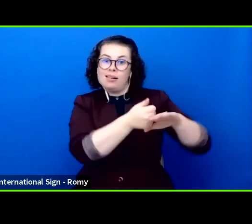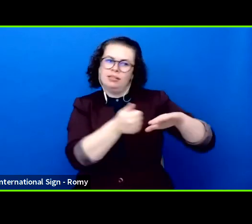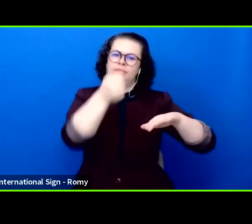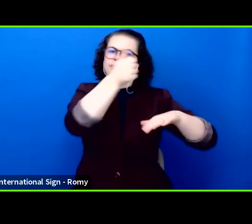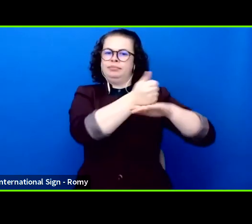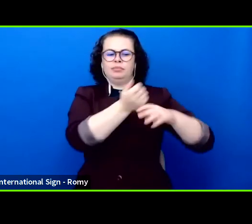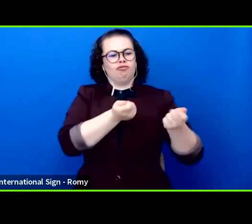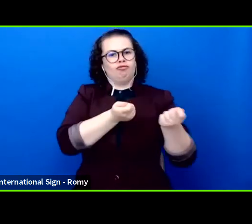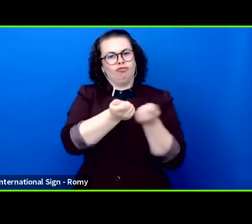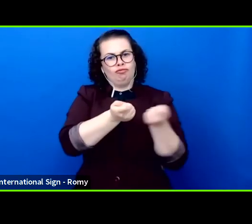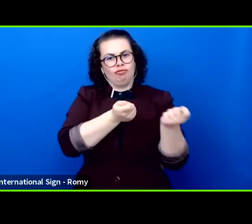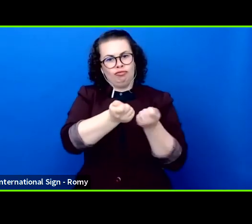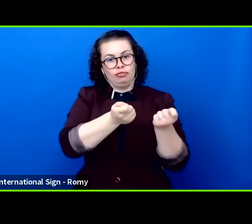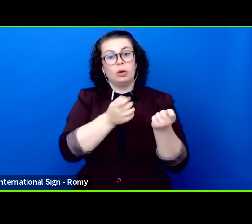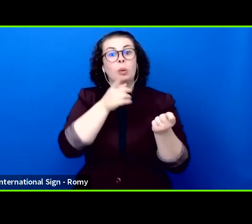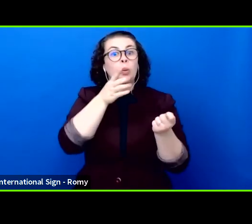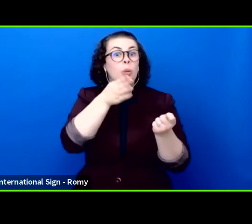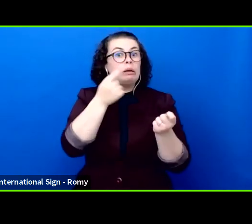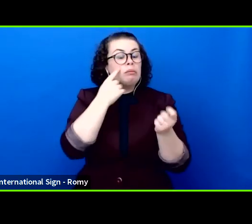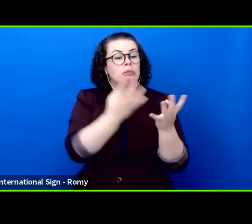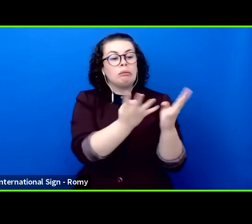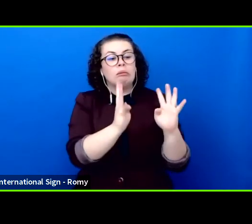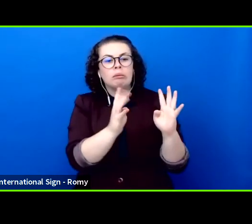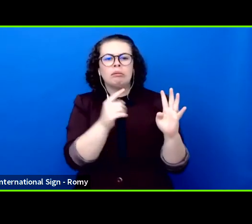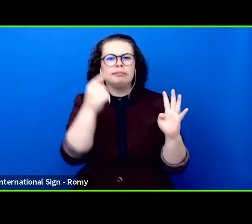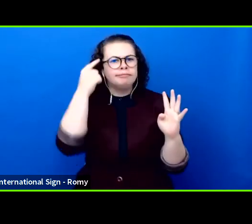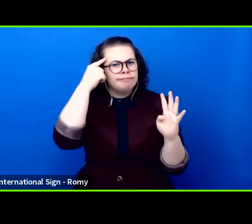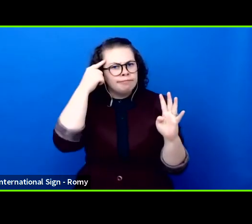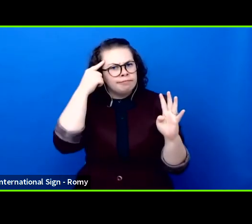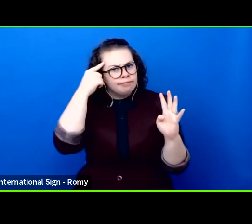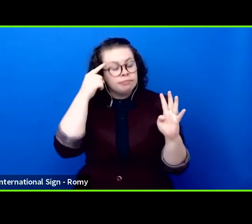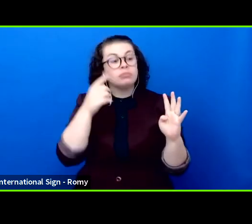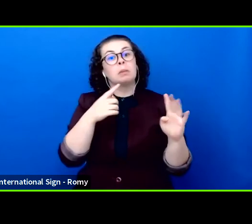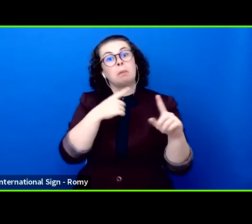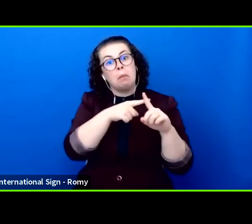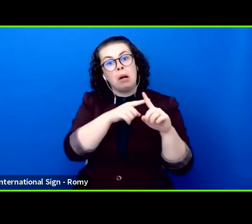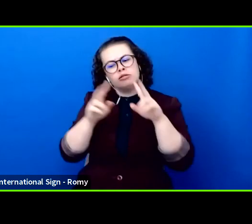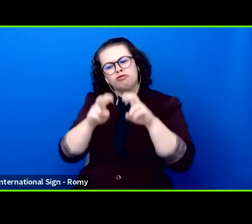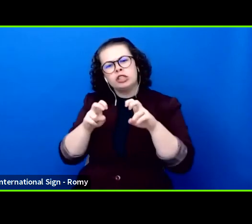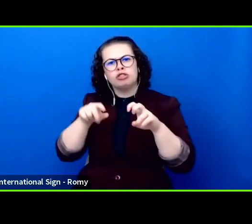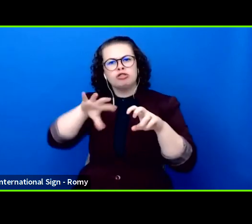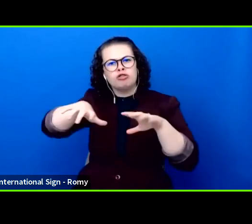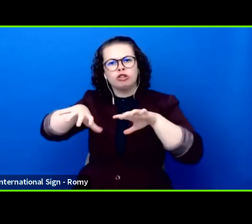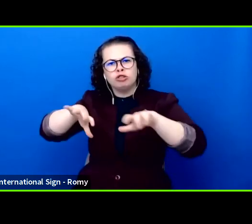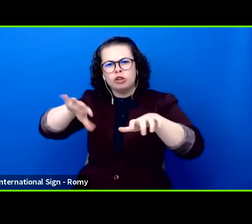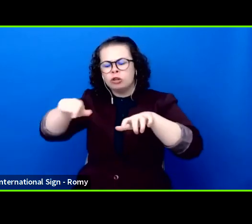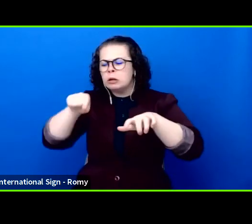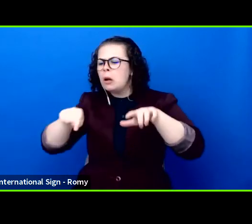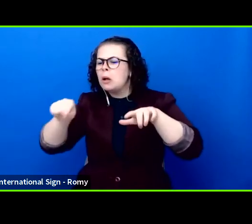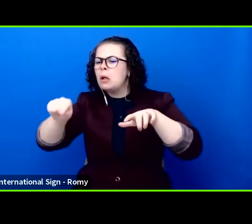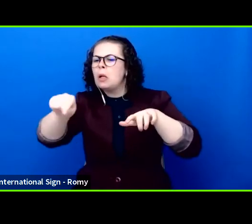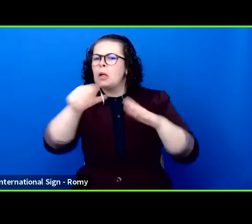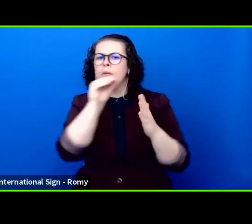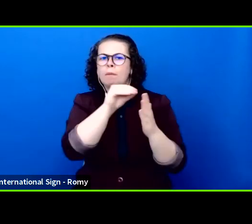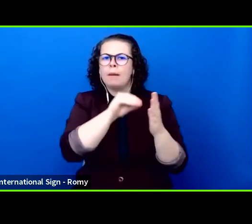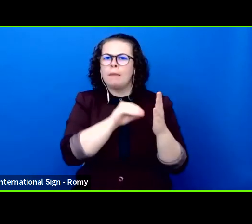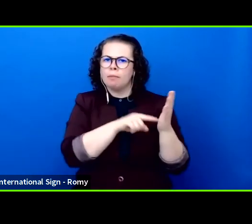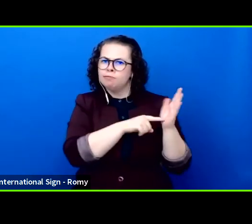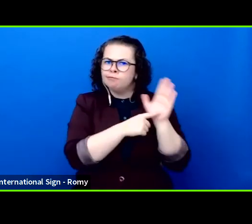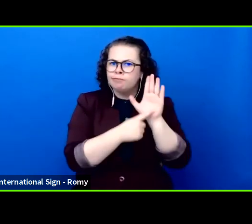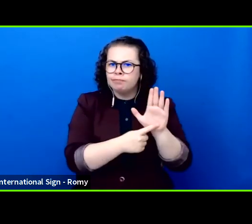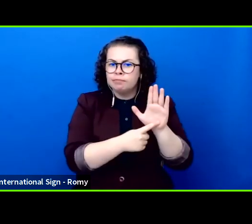We will learn about the main challenges that have been mapped by the sectorial networks and associations. And we will get